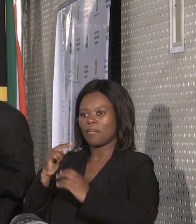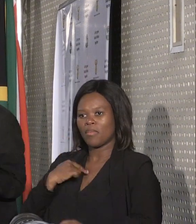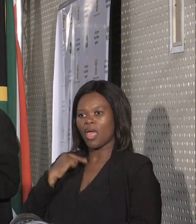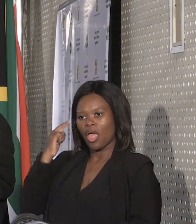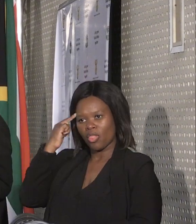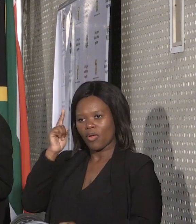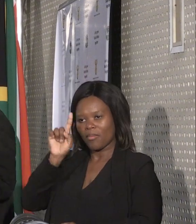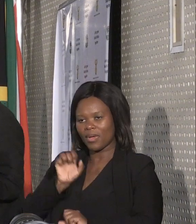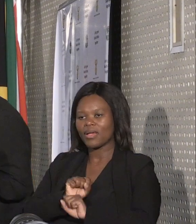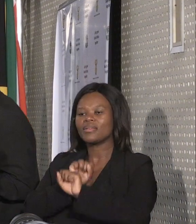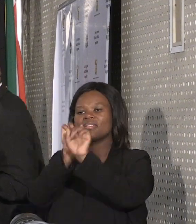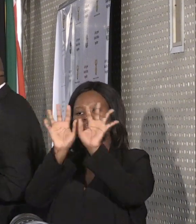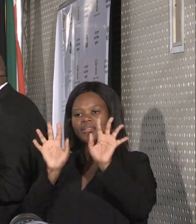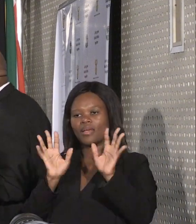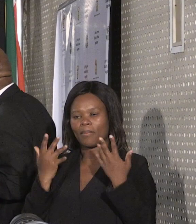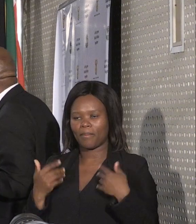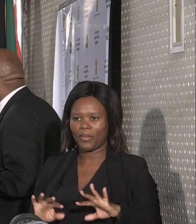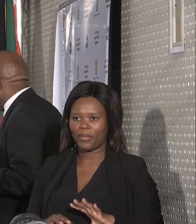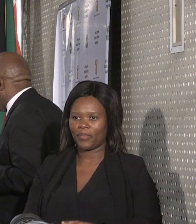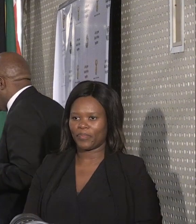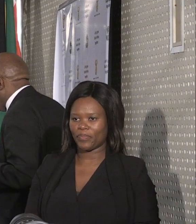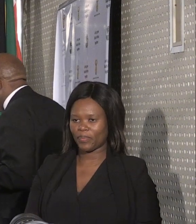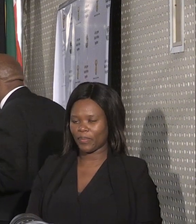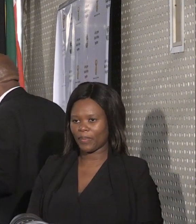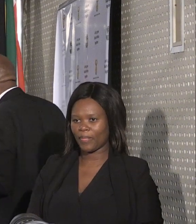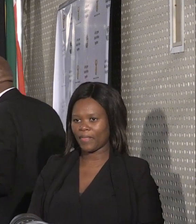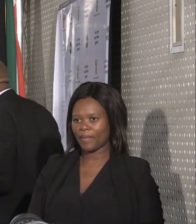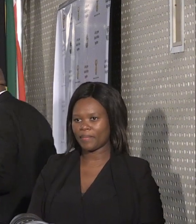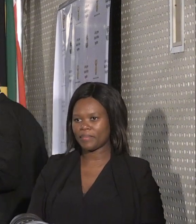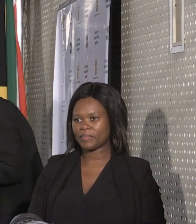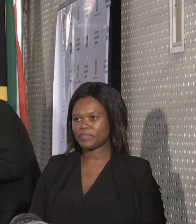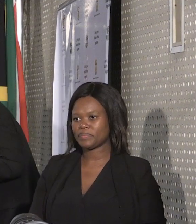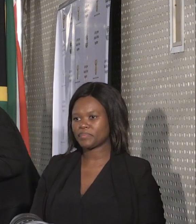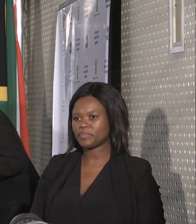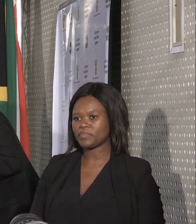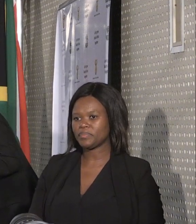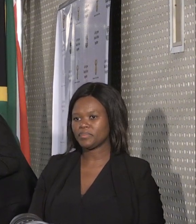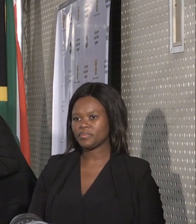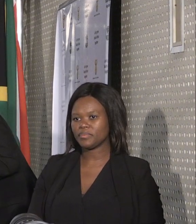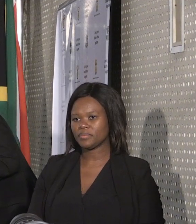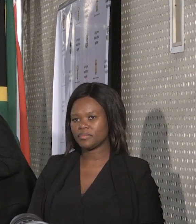important to clarify that. I'm not sure if I've left anything.